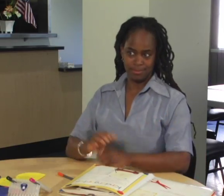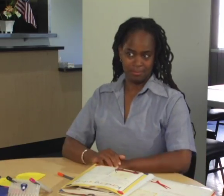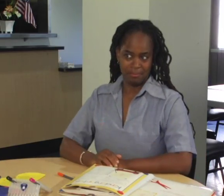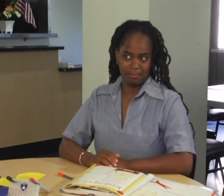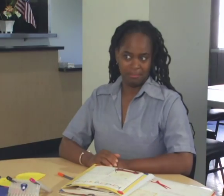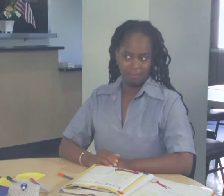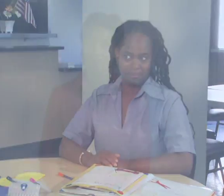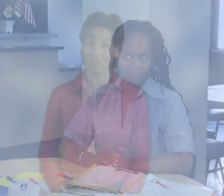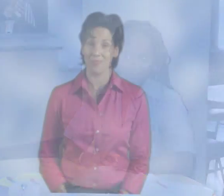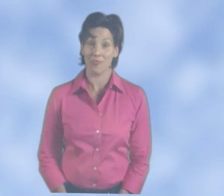treatment.